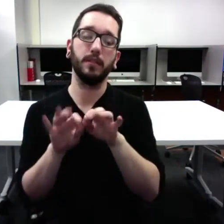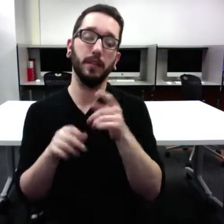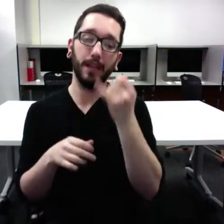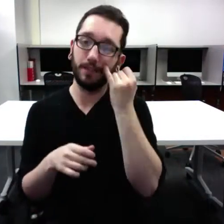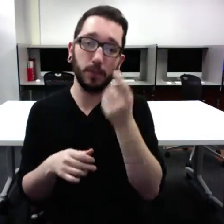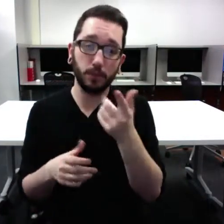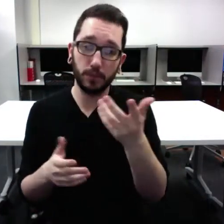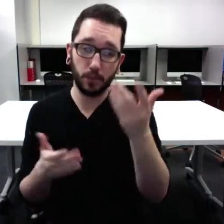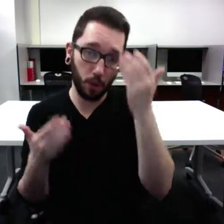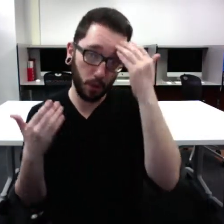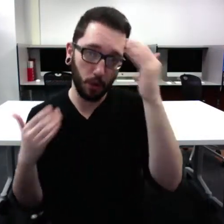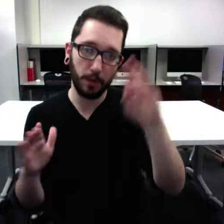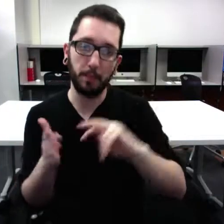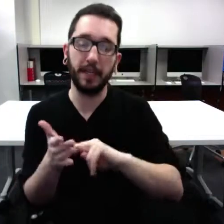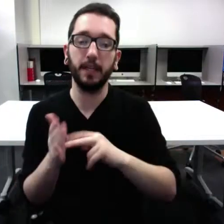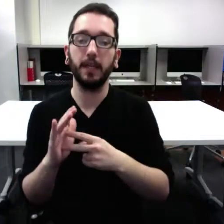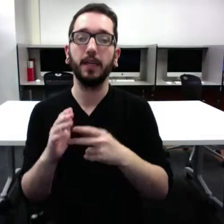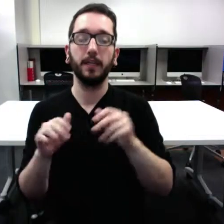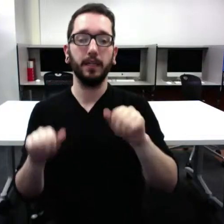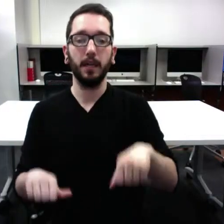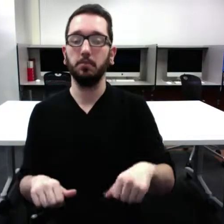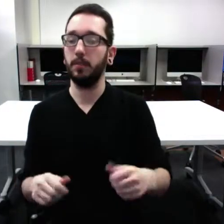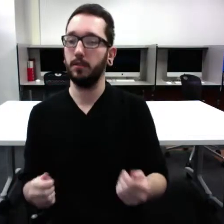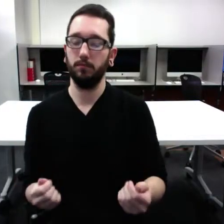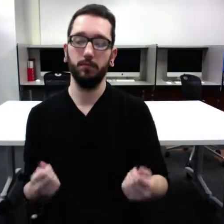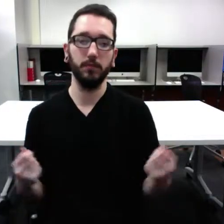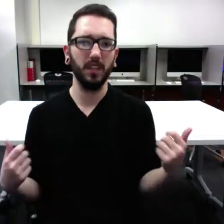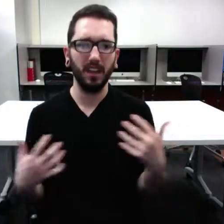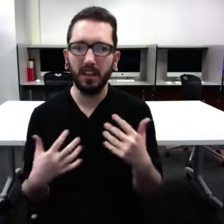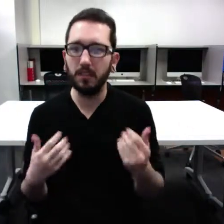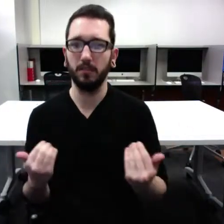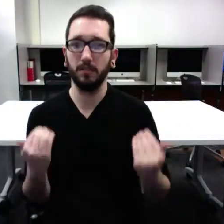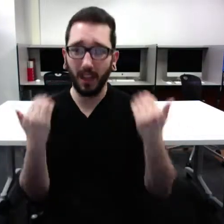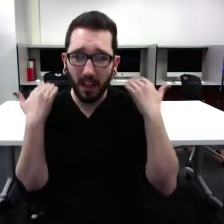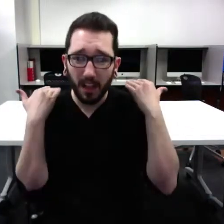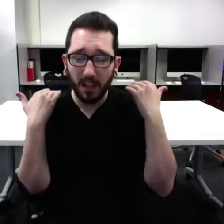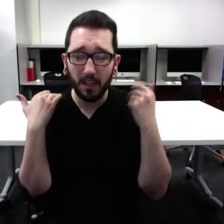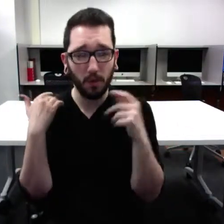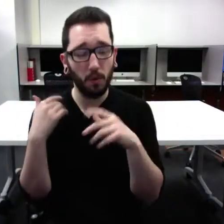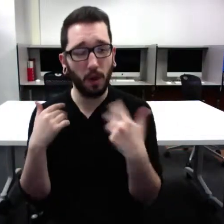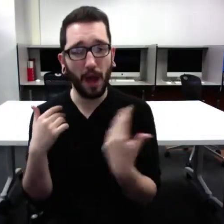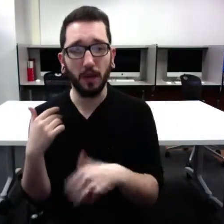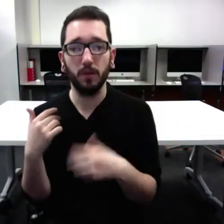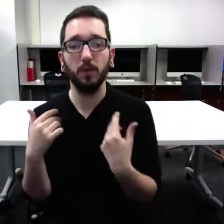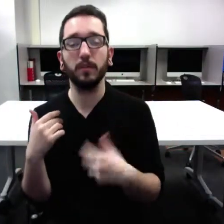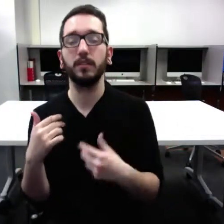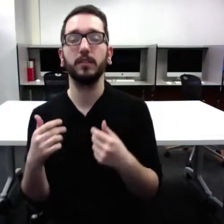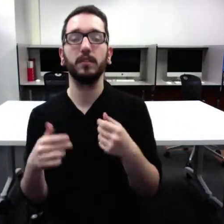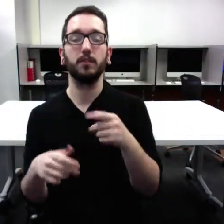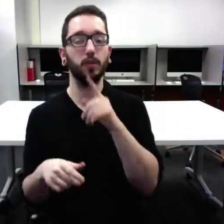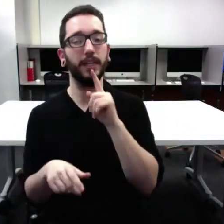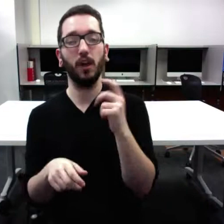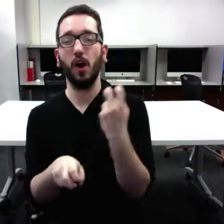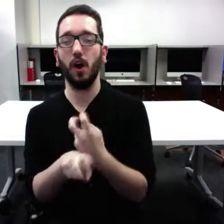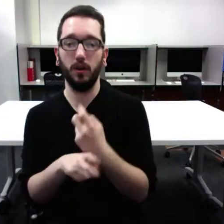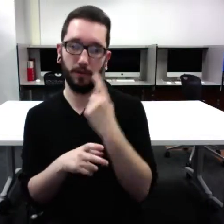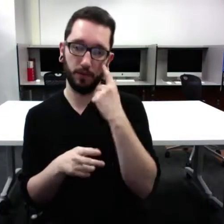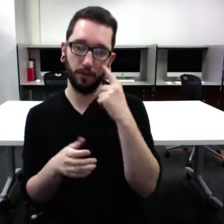term, it can be very intimidating when medical personnel use terms like this. Medical personnel need